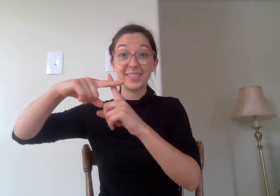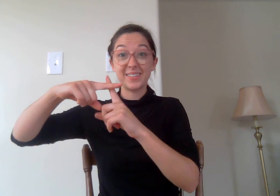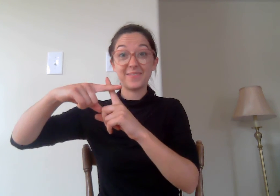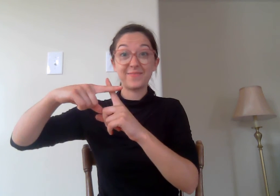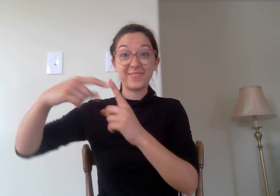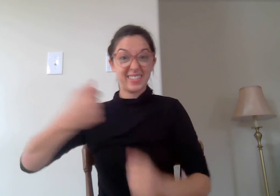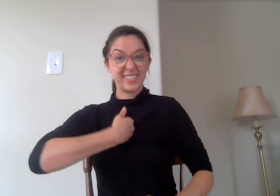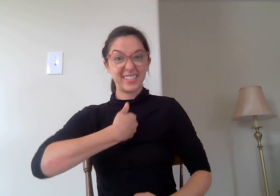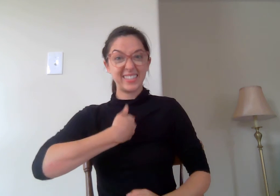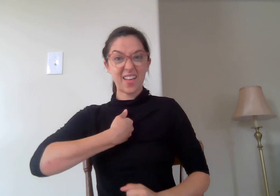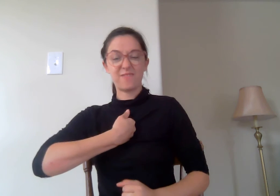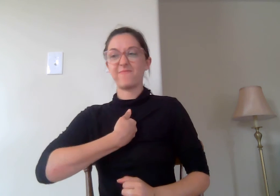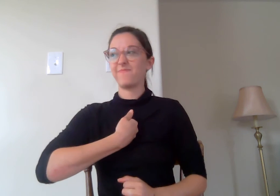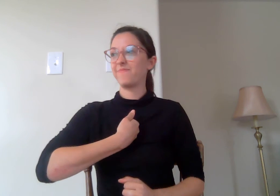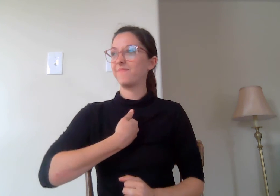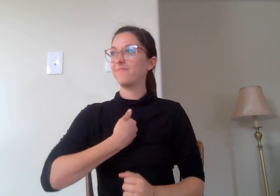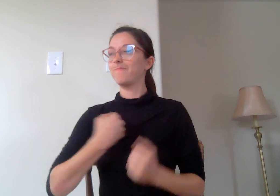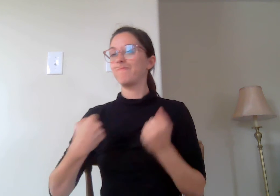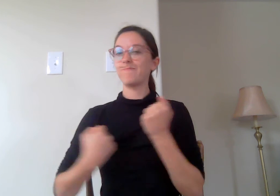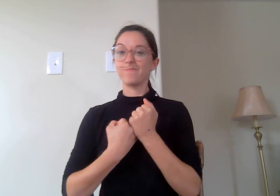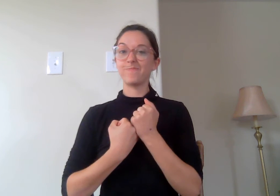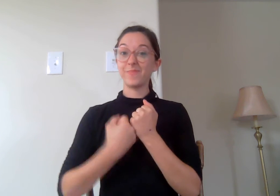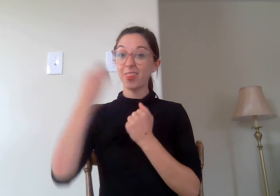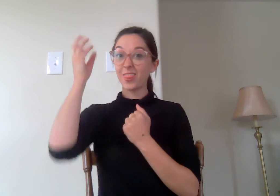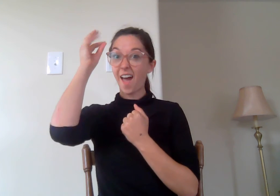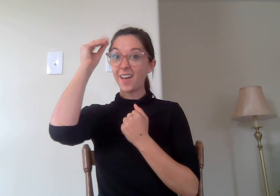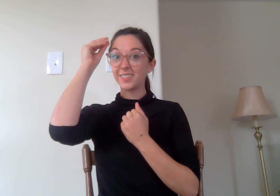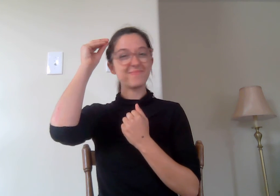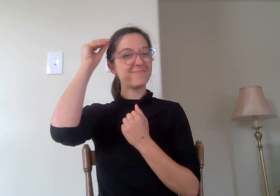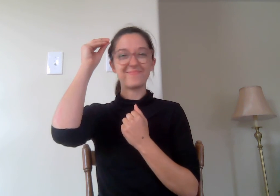focused on whatever is causing that distress and maybe escaping from that.